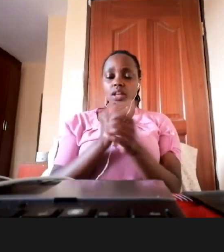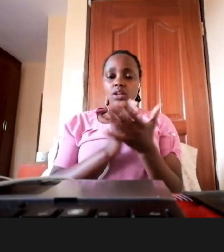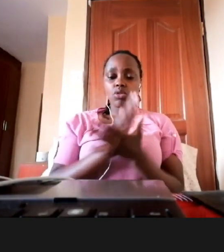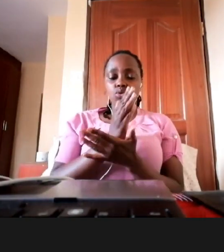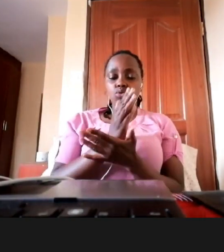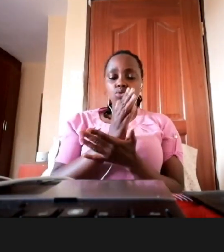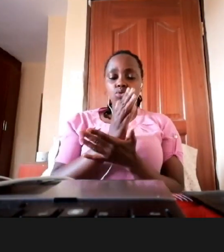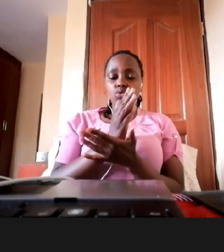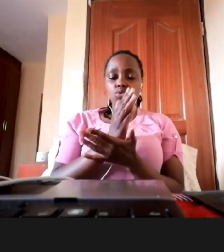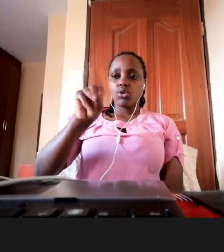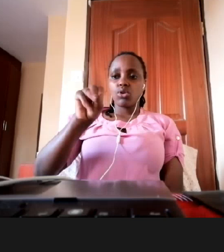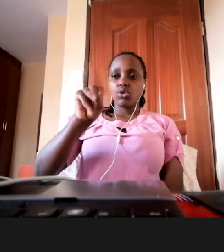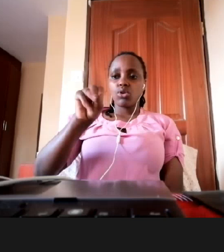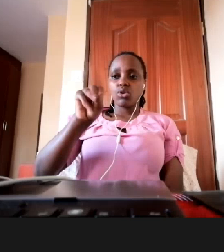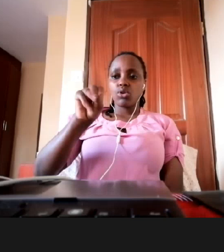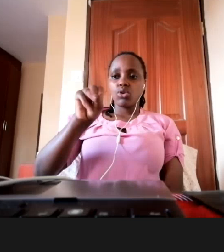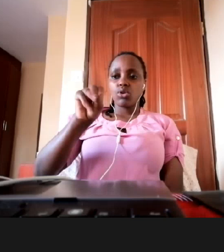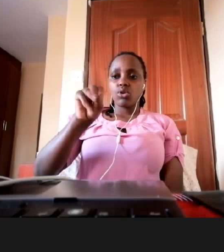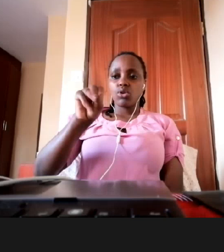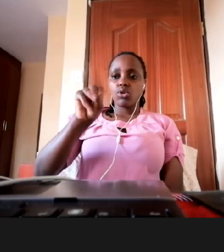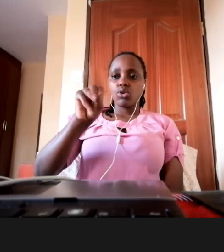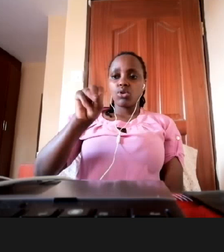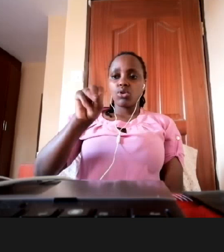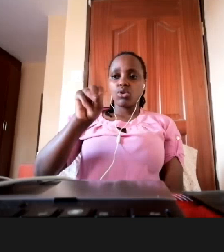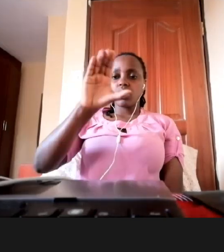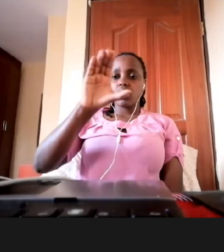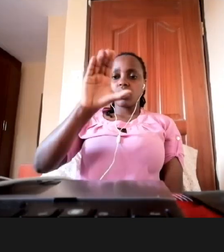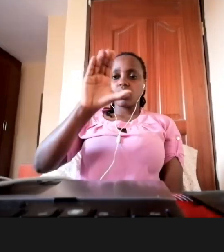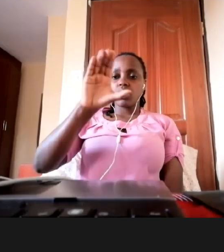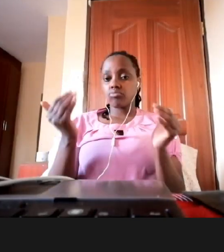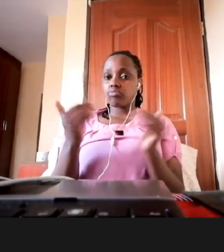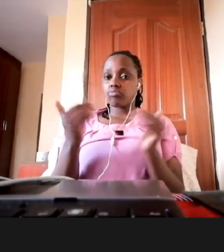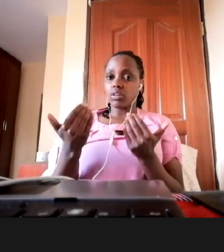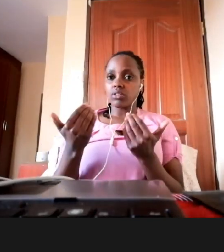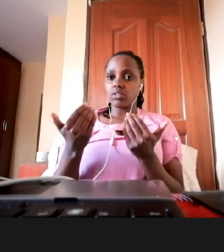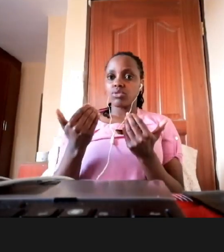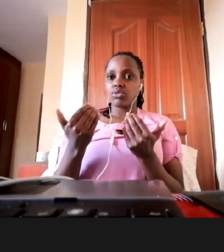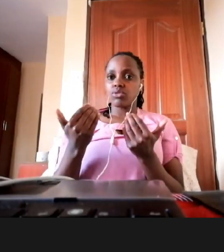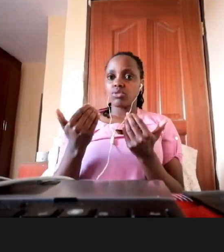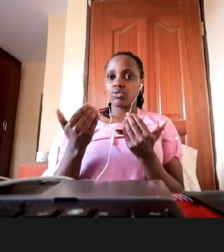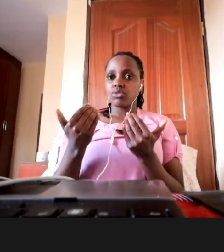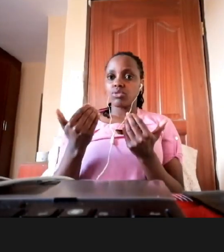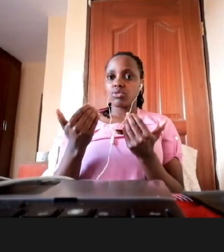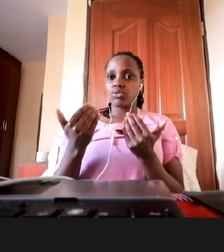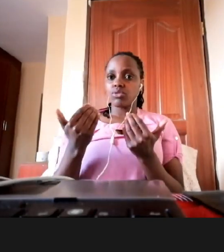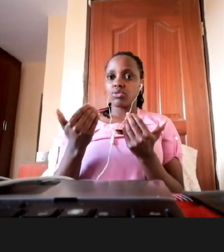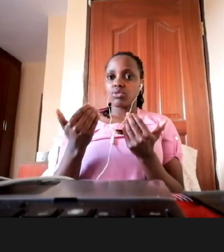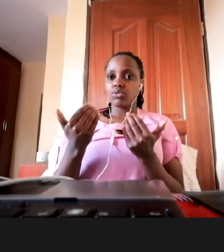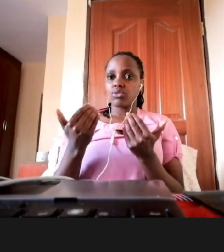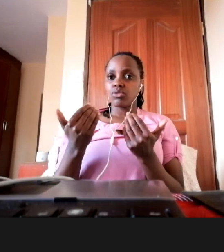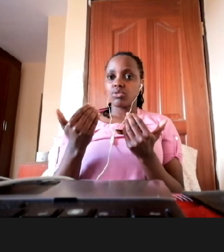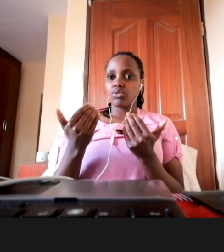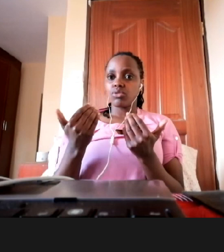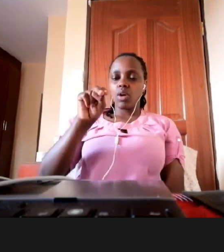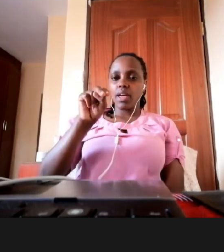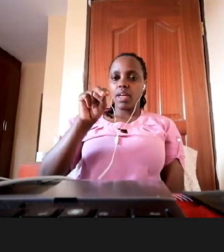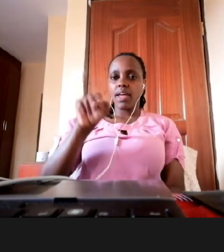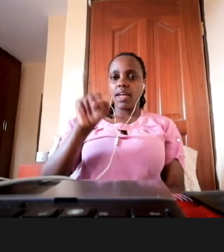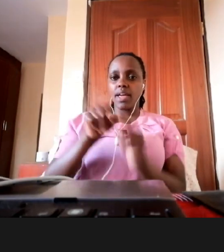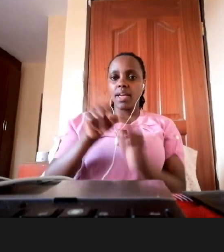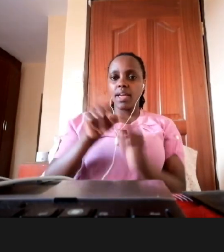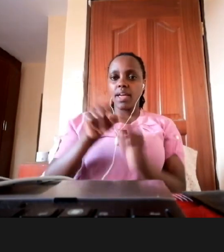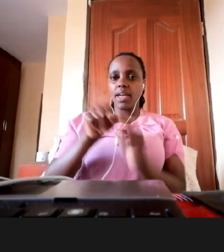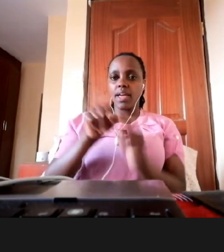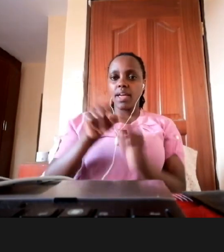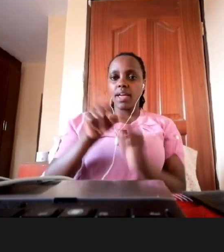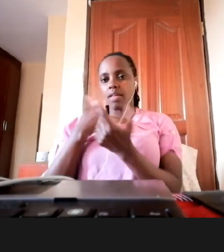and the state was also encouraged to popularize. A UN special rapporteur have visited the country, that